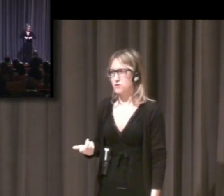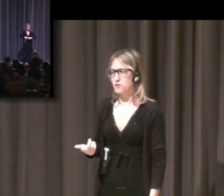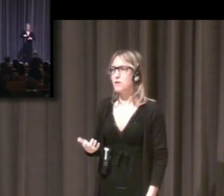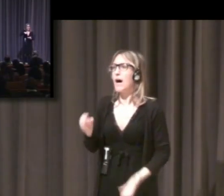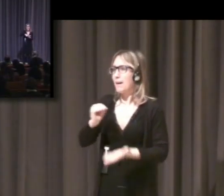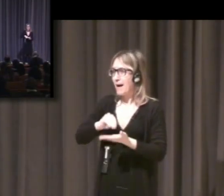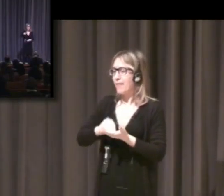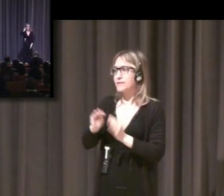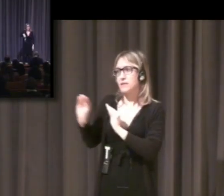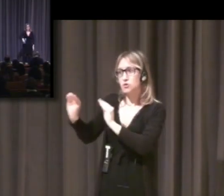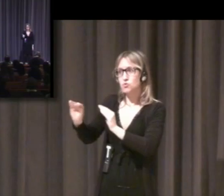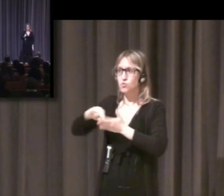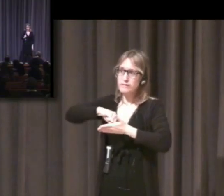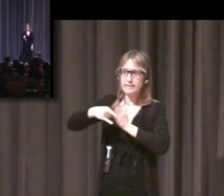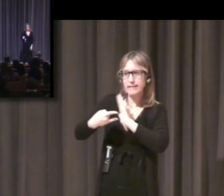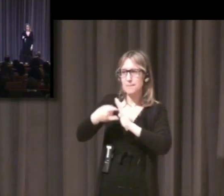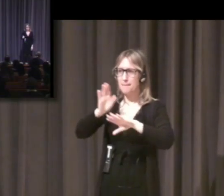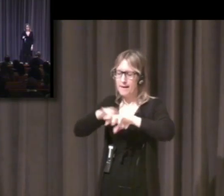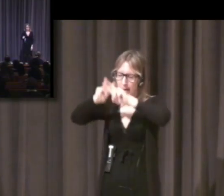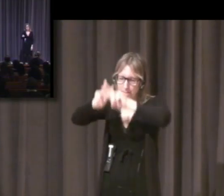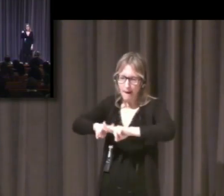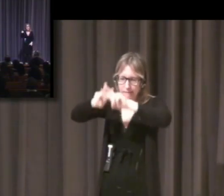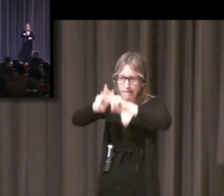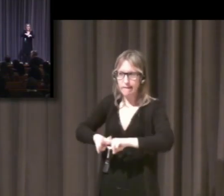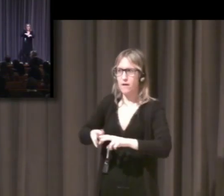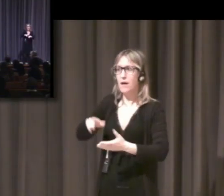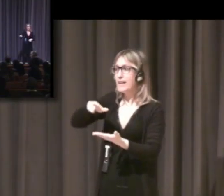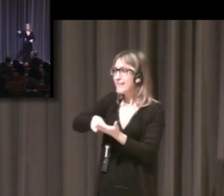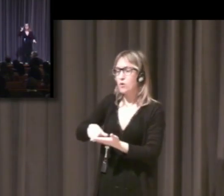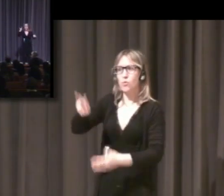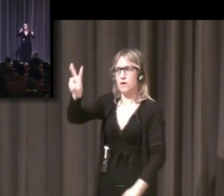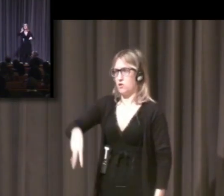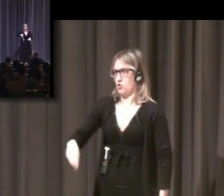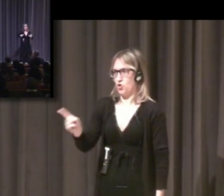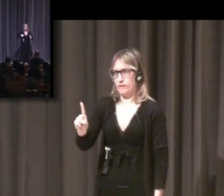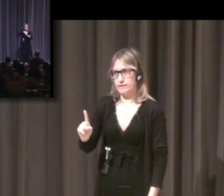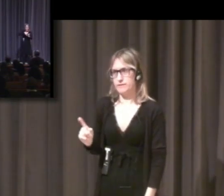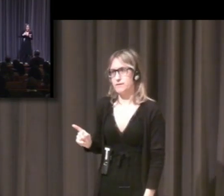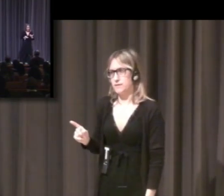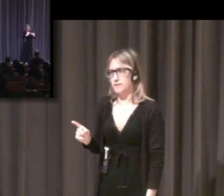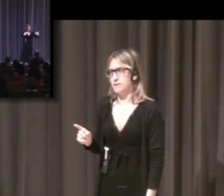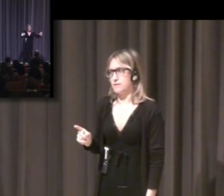They are auditory, but they are not language.